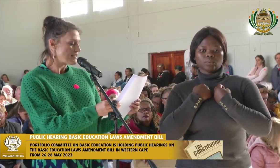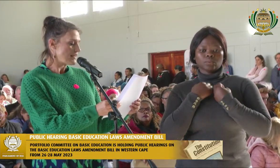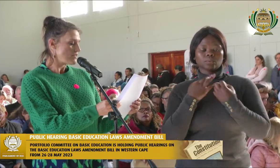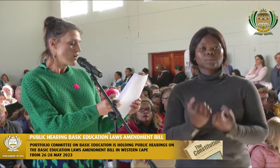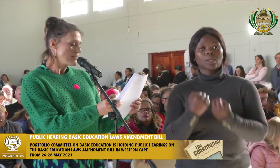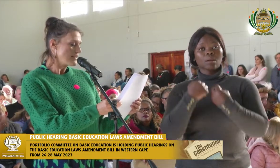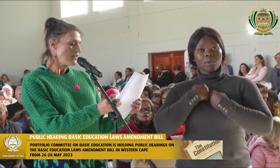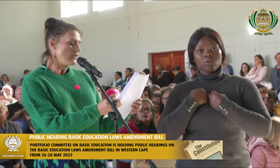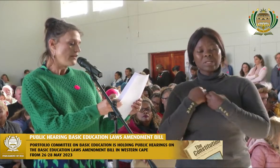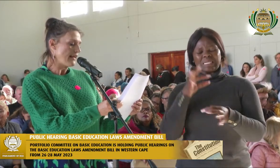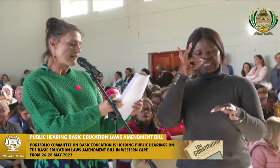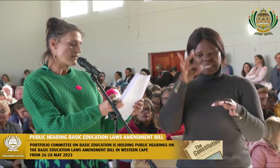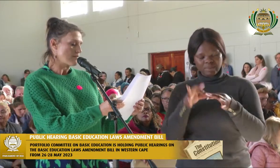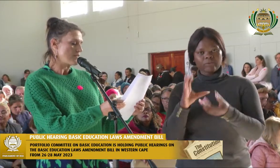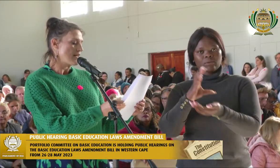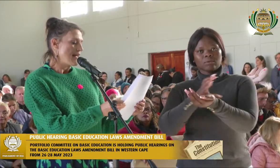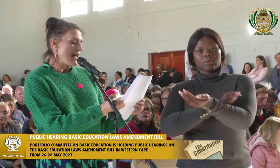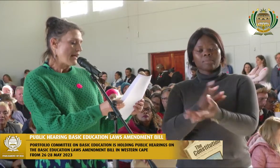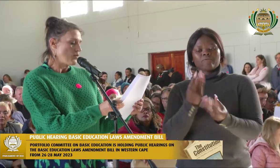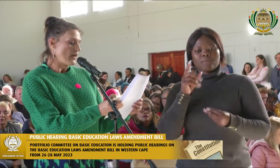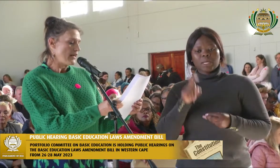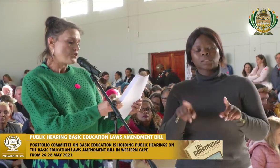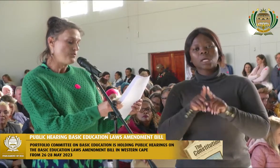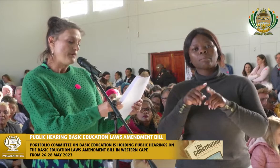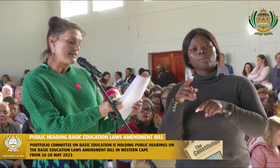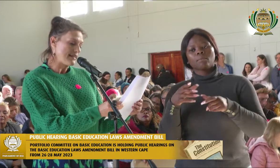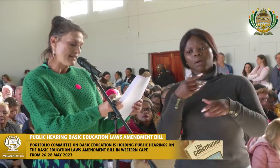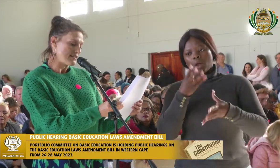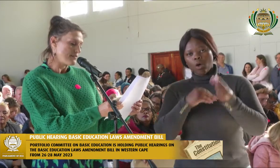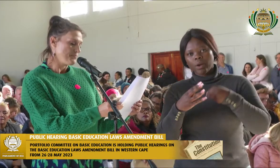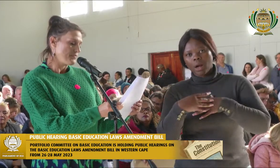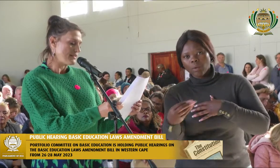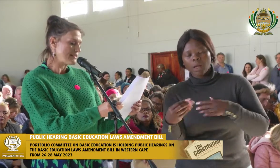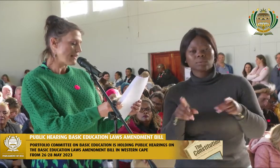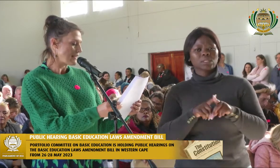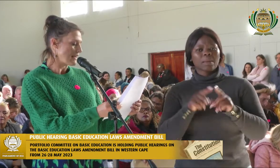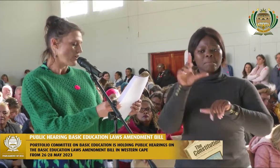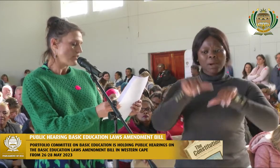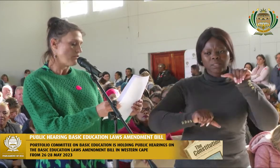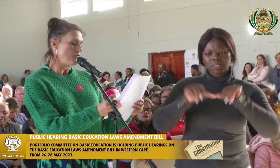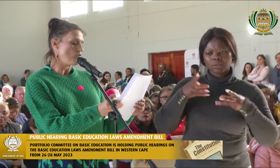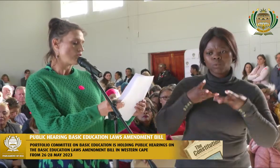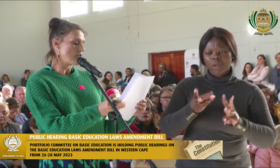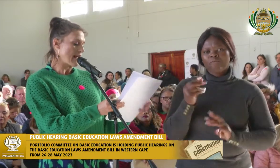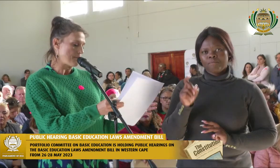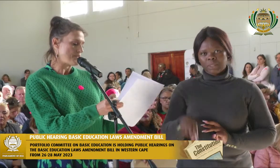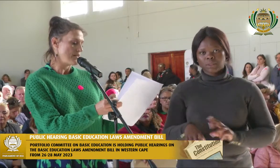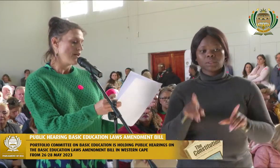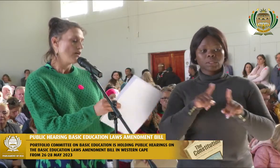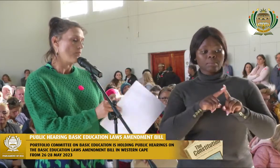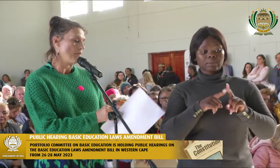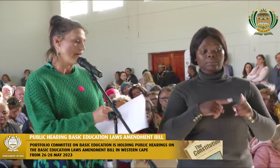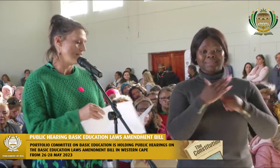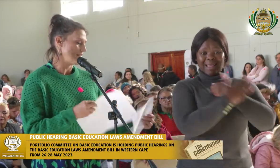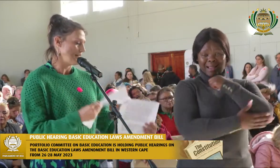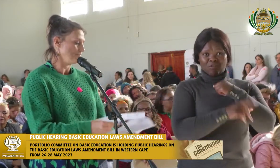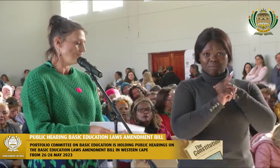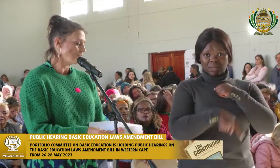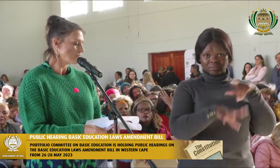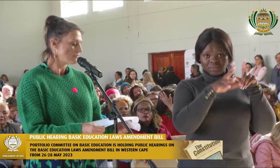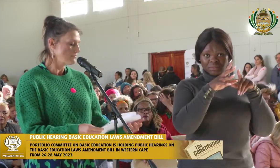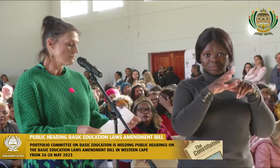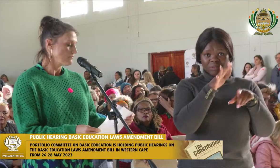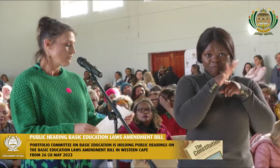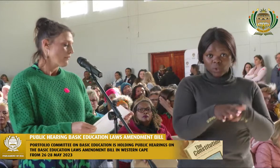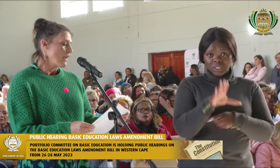which dictate content, learning outcomes, and a way it should be assessed. The state cannot enforce CAPS compliancy.